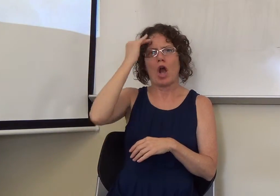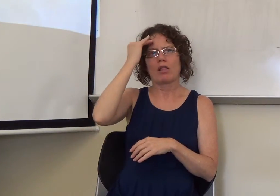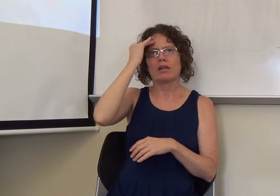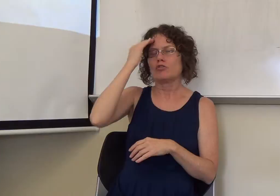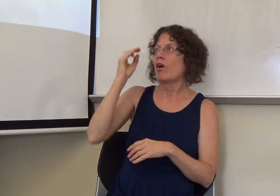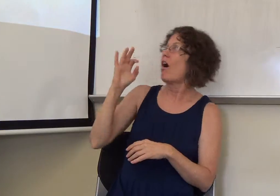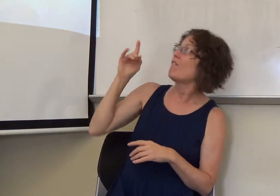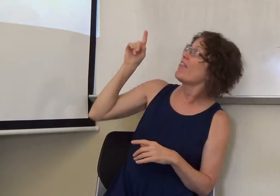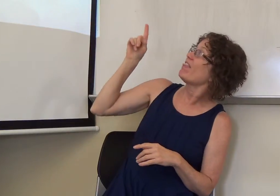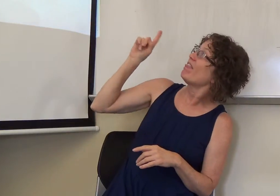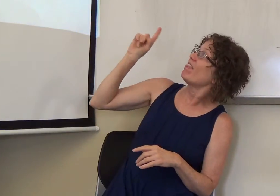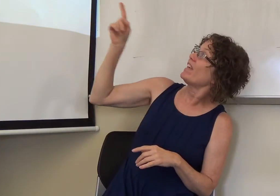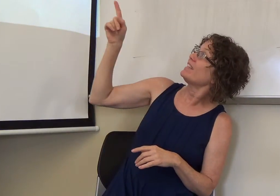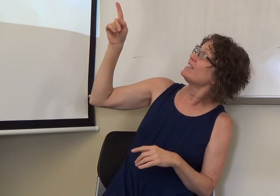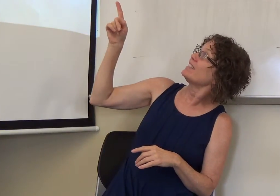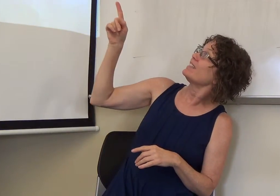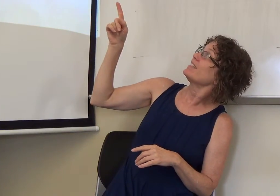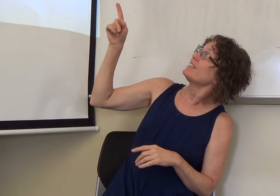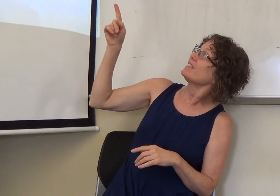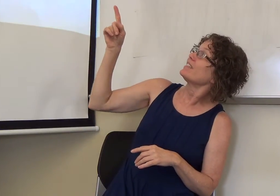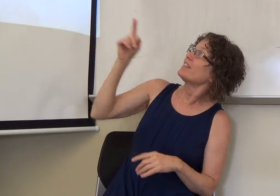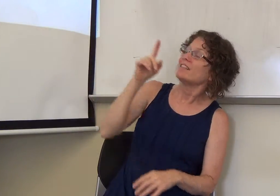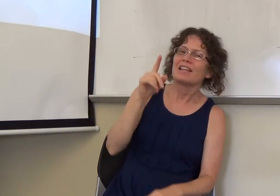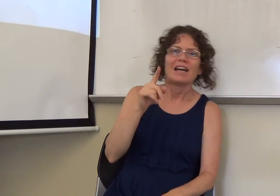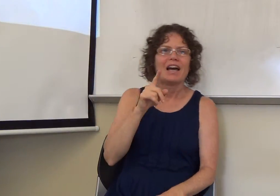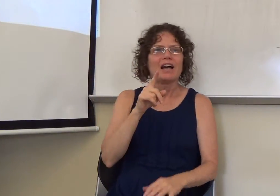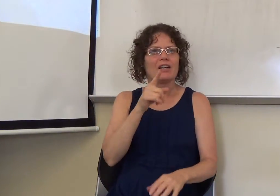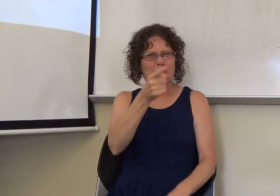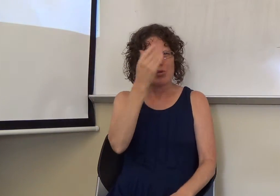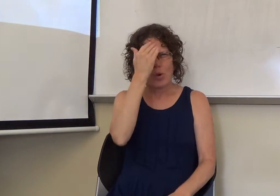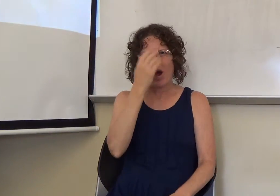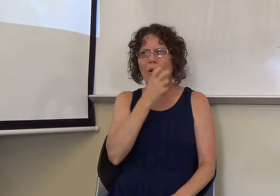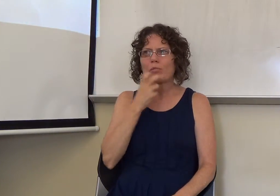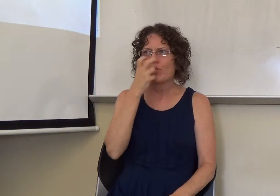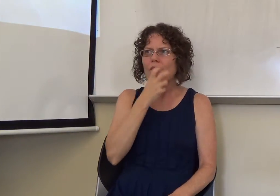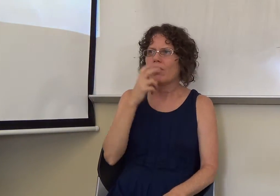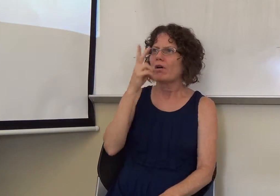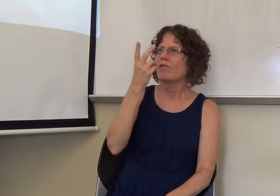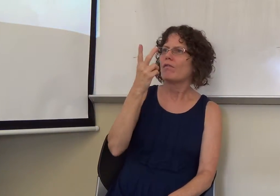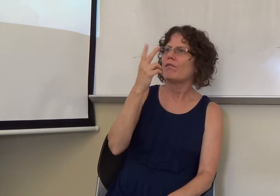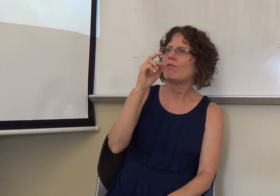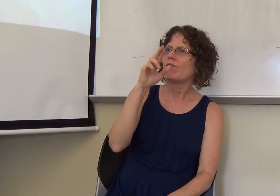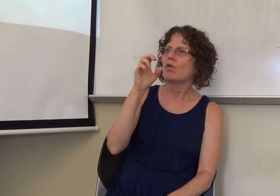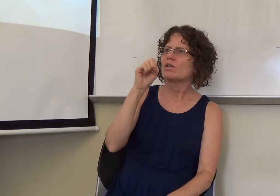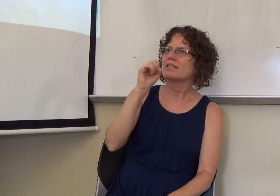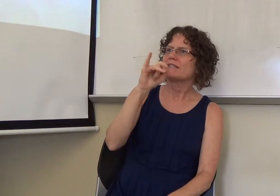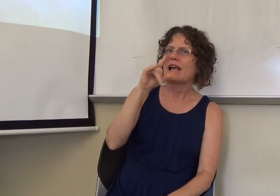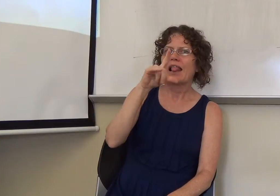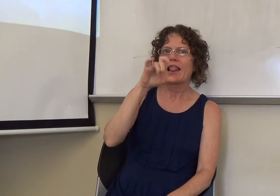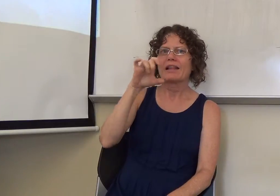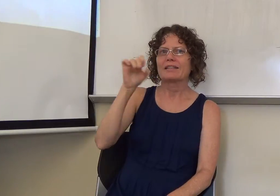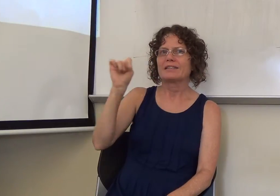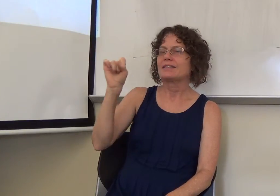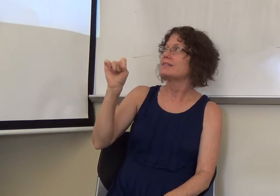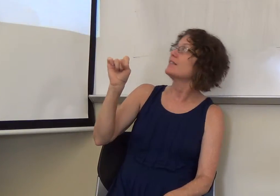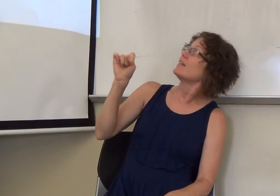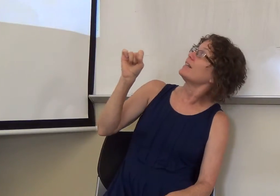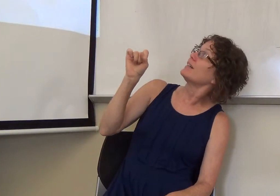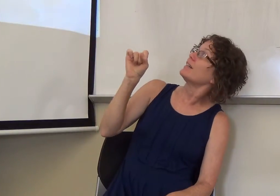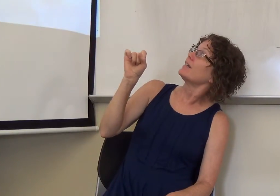this? Okay, George, how do you know how to pronounce that? Versailles. Yeah, it's a French word.